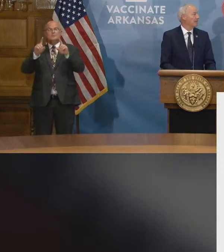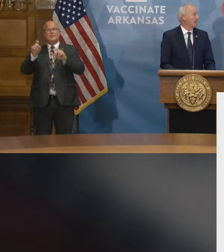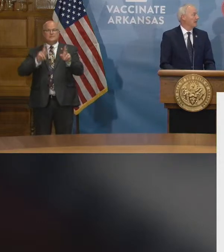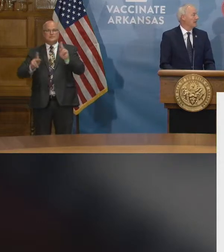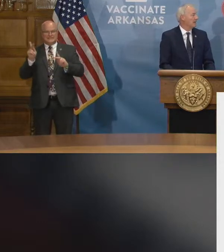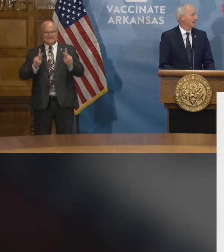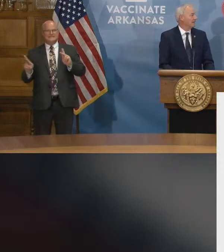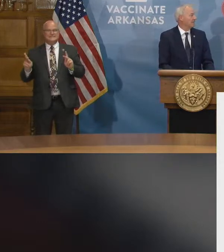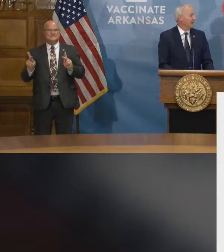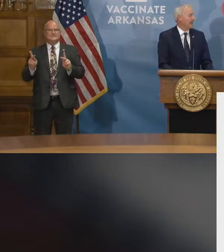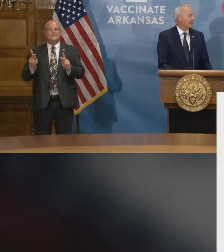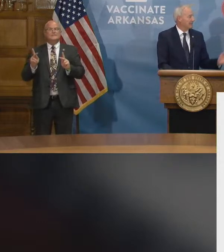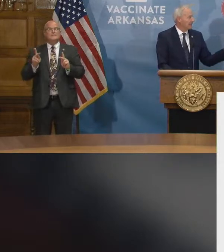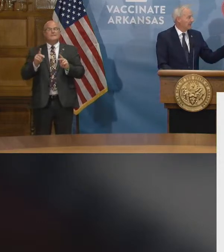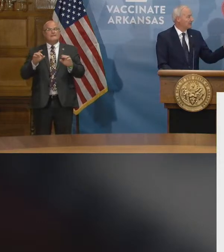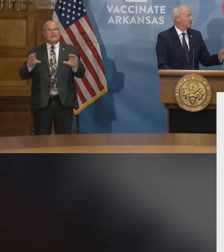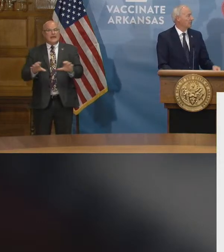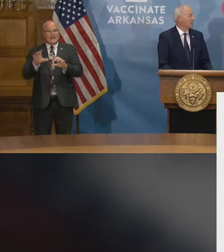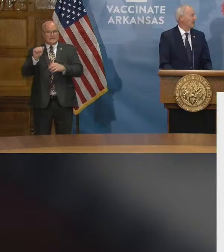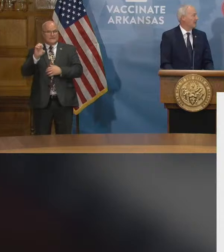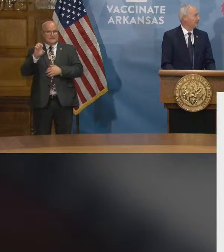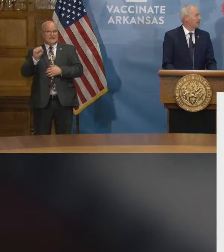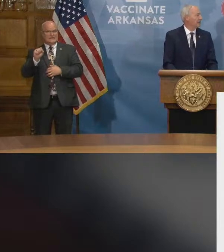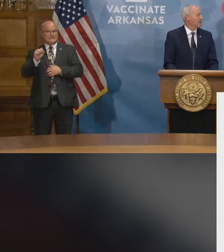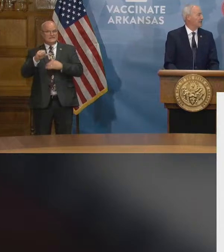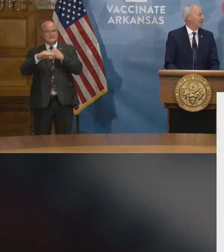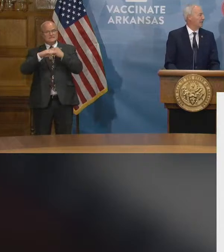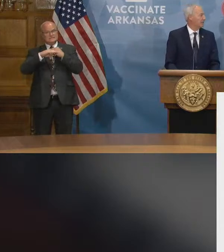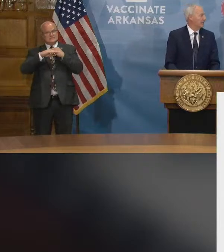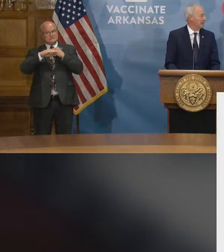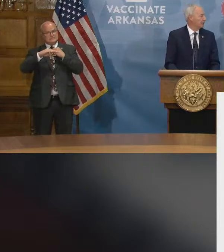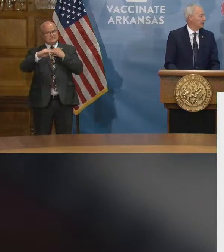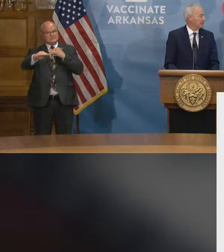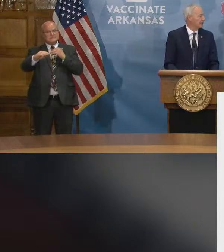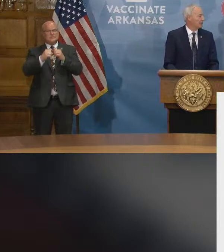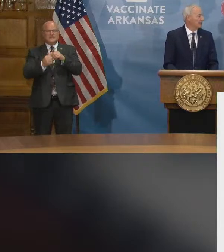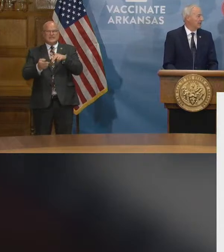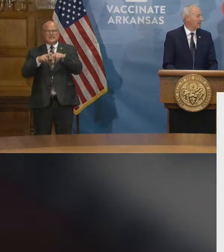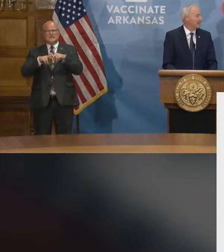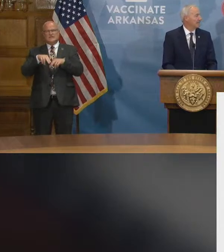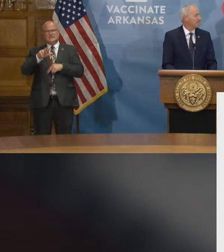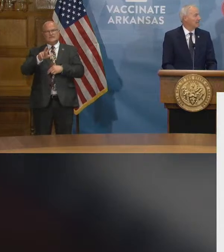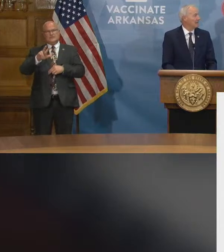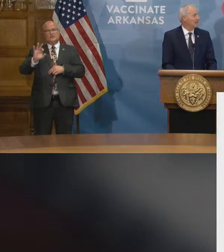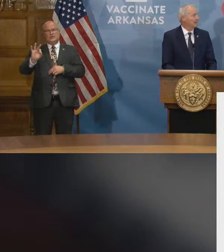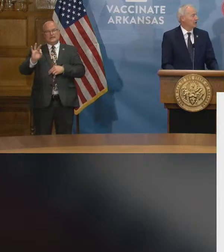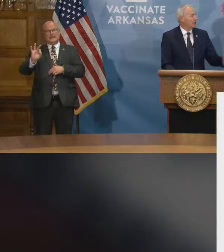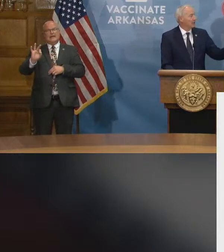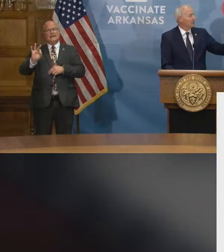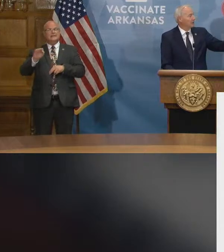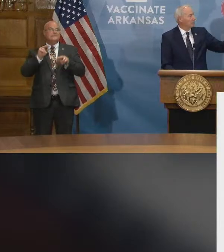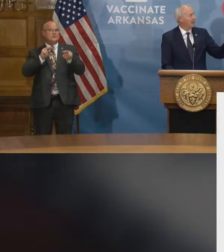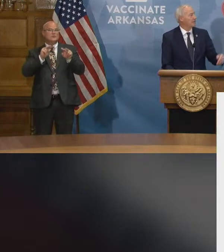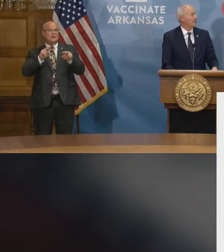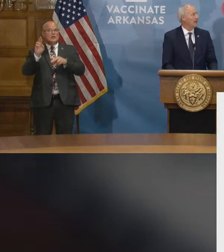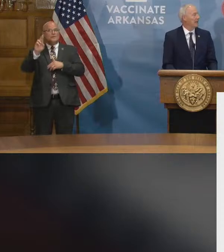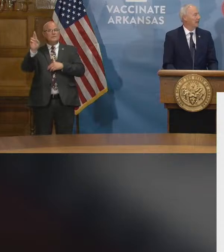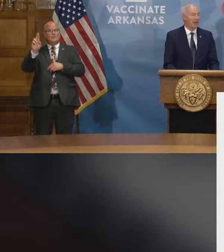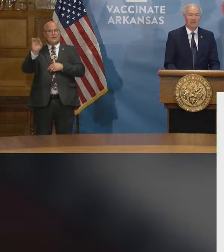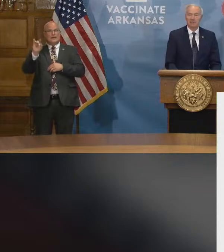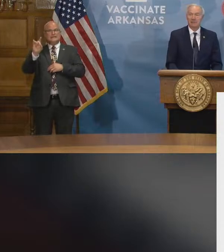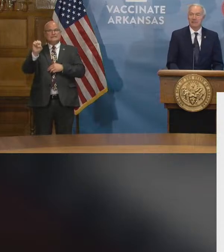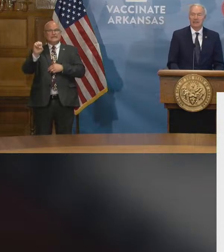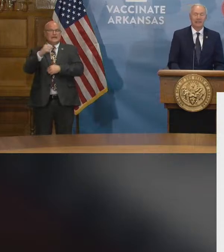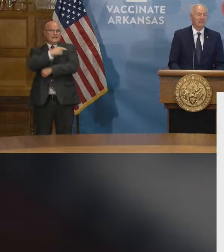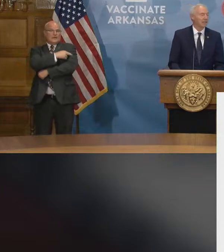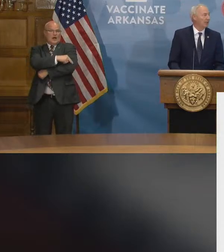tested. The active cases are remaining fairly steady with an increase of 39. If you look up on the right side